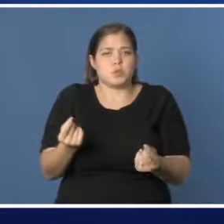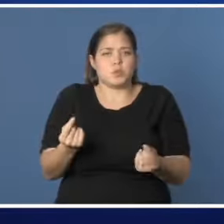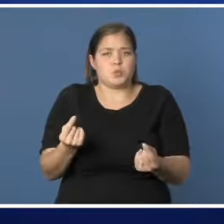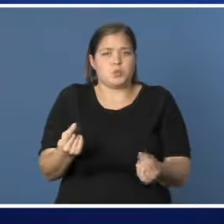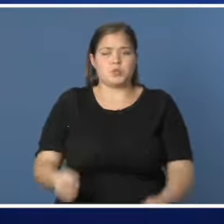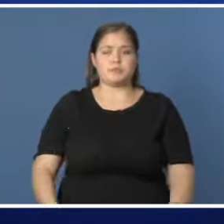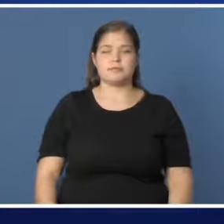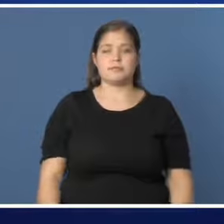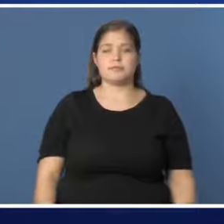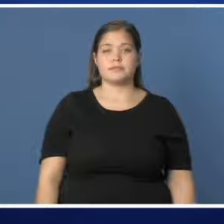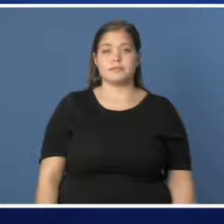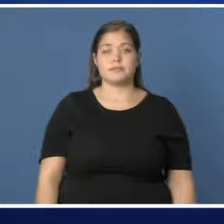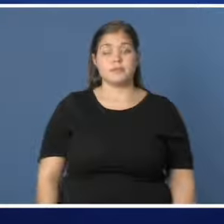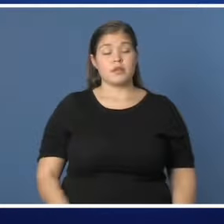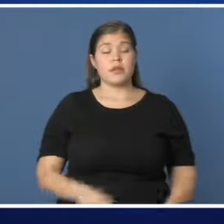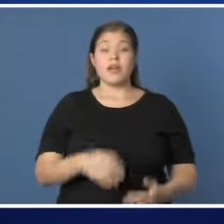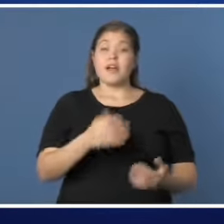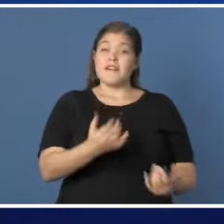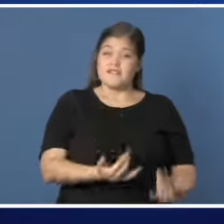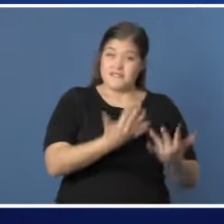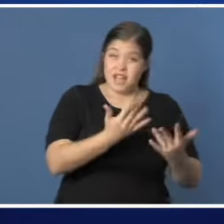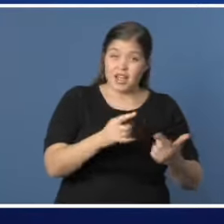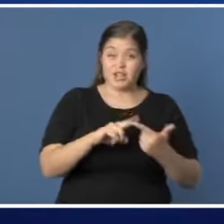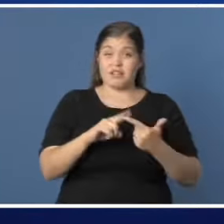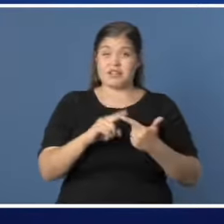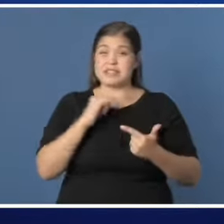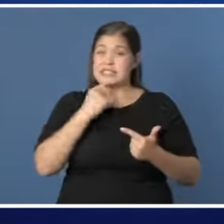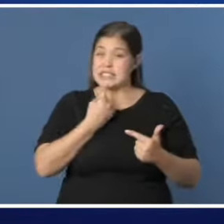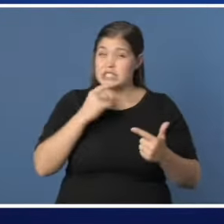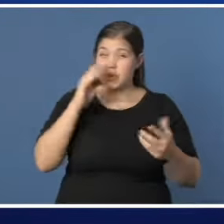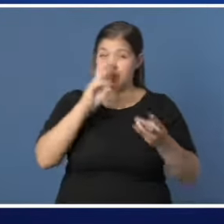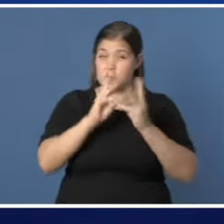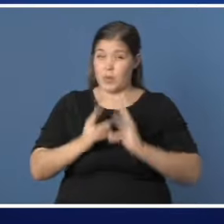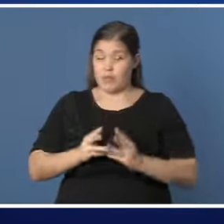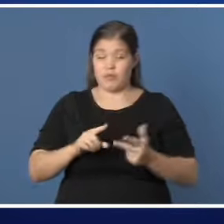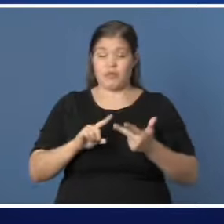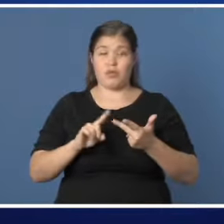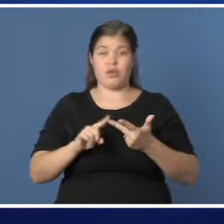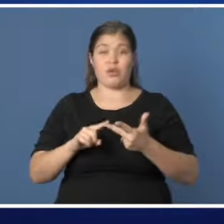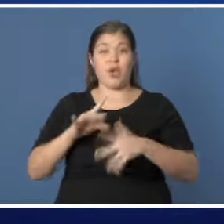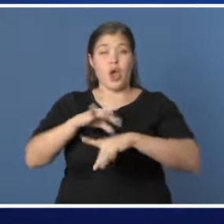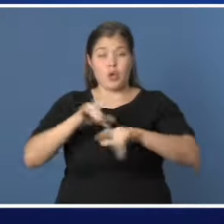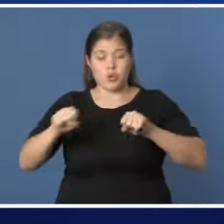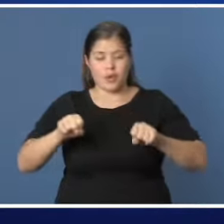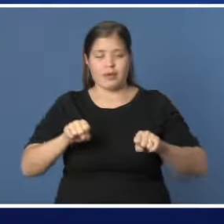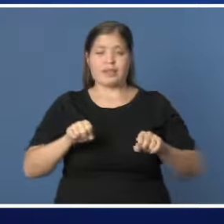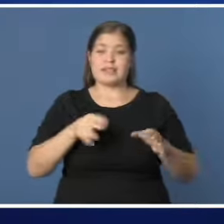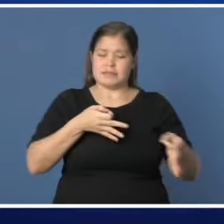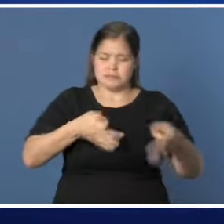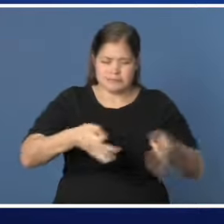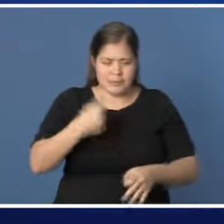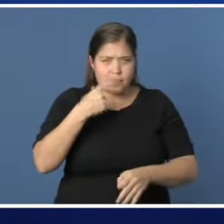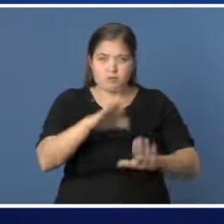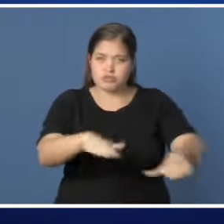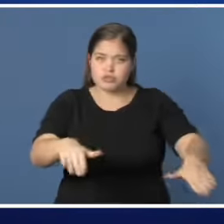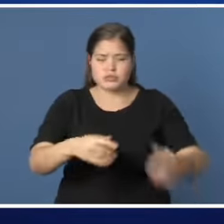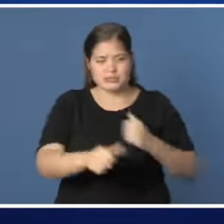disaster. Explain the dangers of fire, severe weather, and earthquakes to